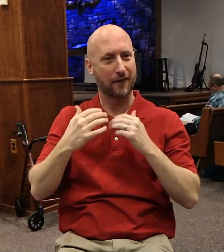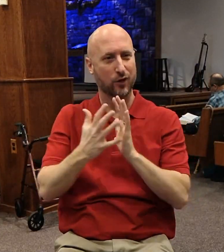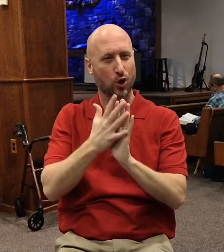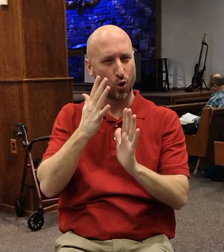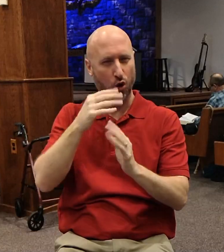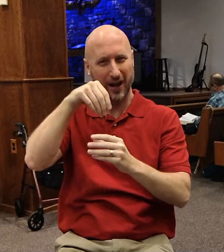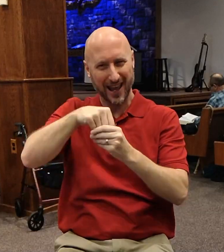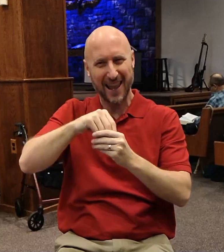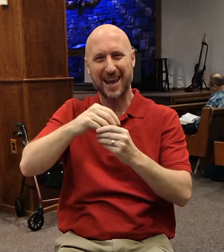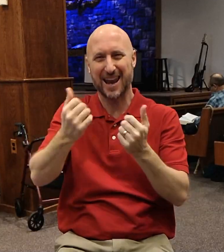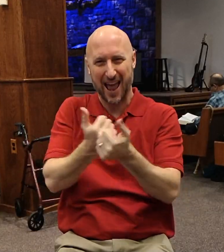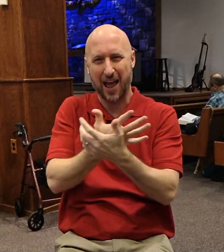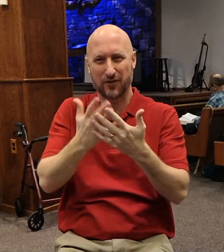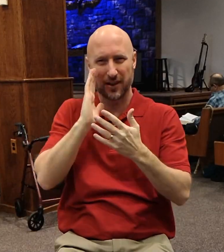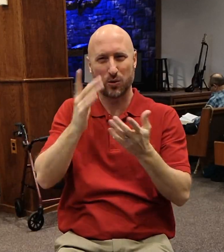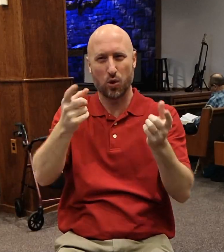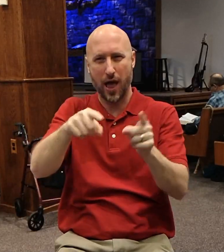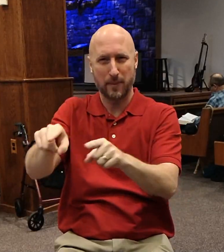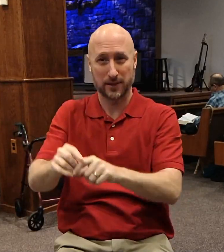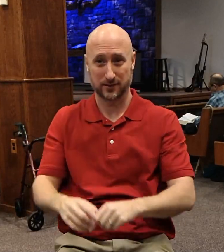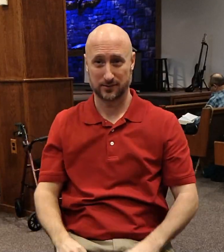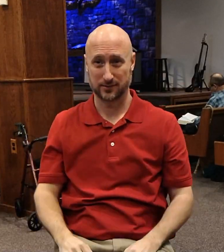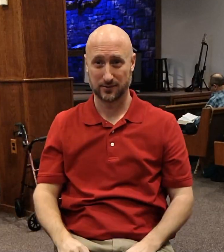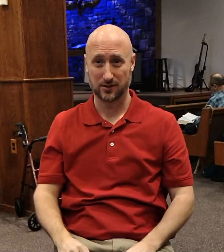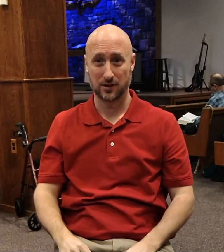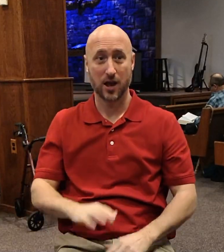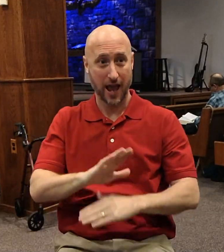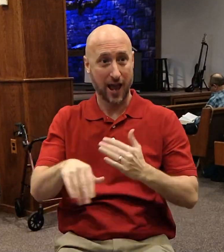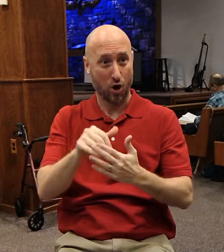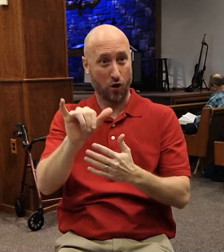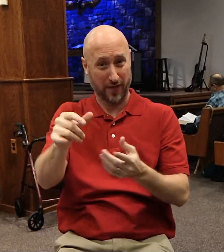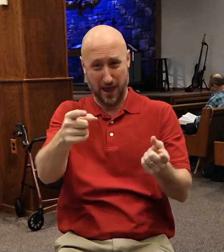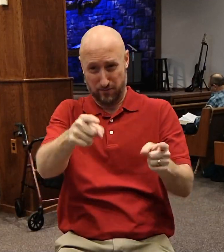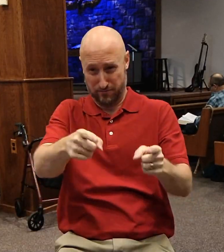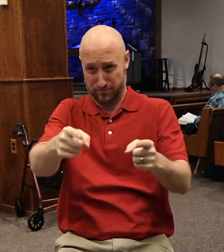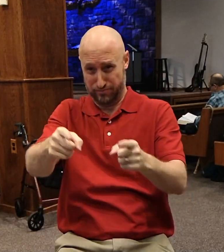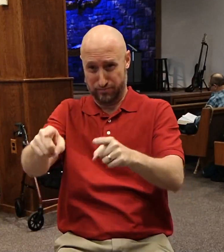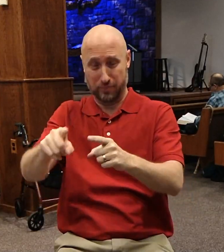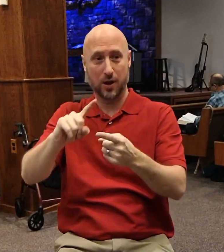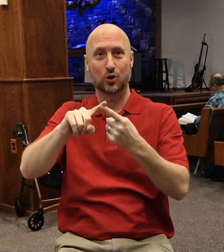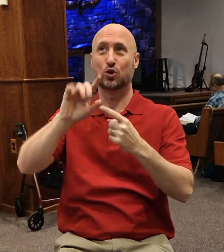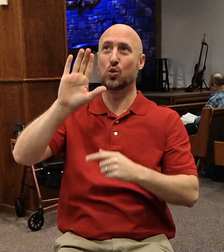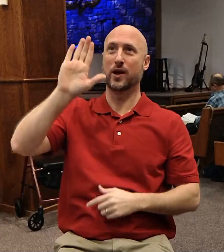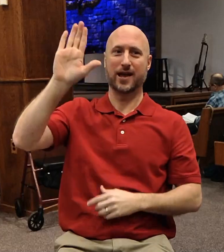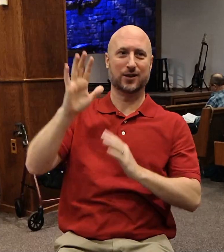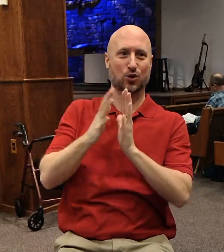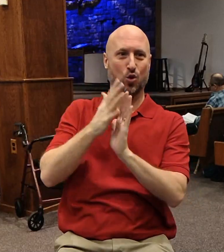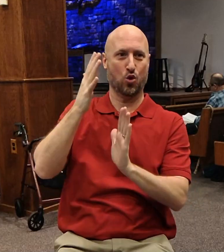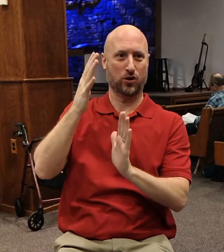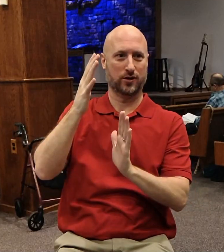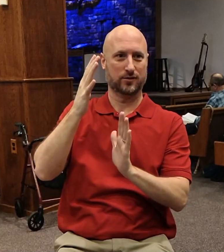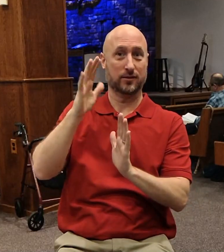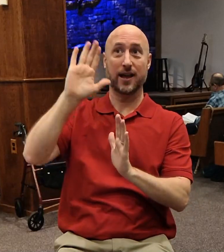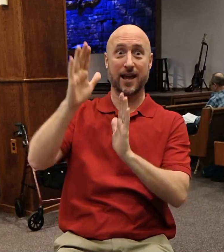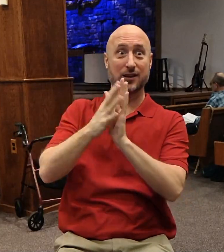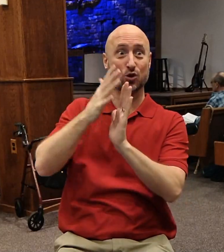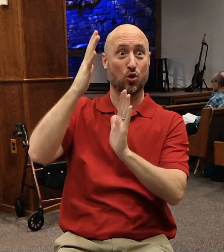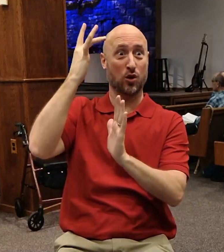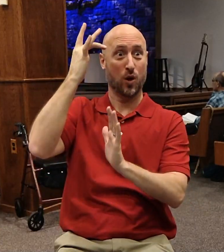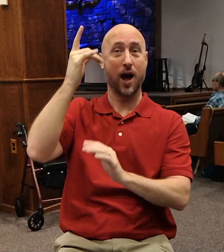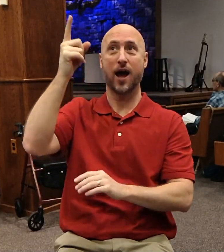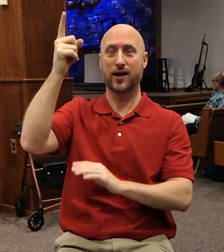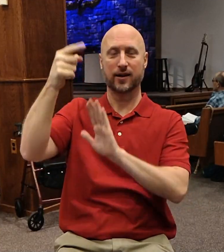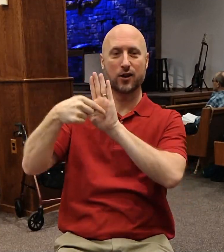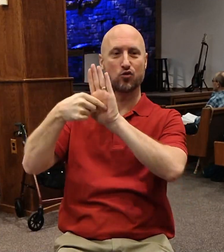And all of this is going to happen to the glory of God. And it is his glory because God will be able then to reveal